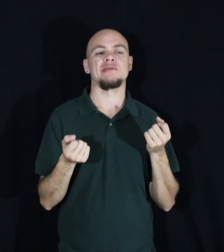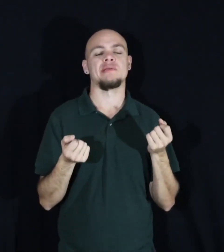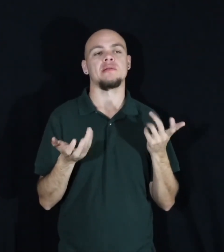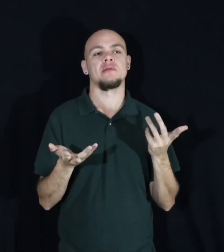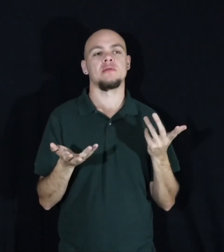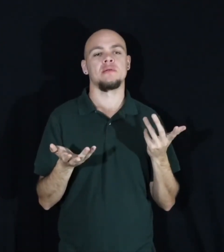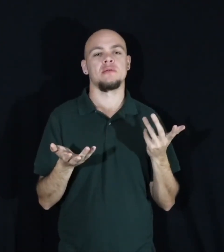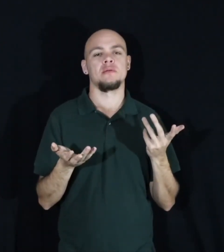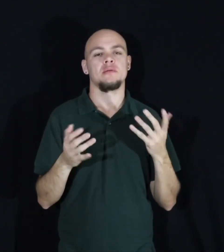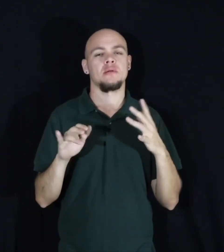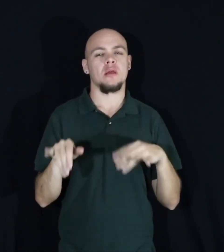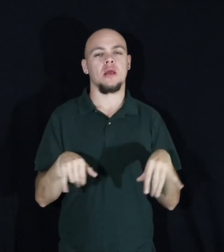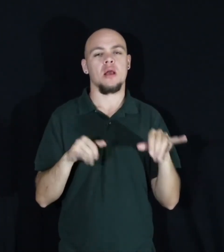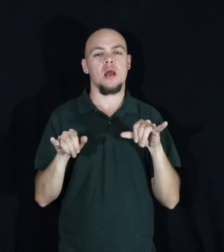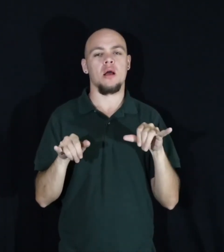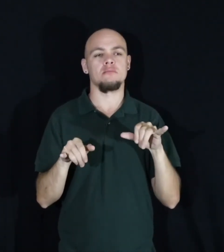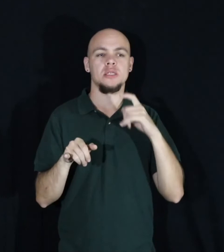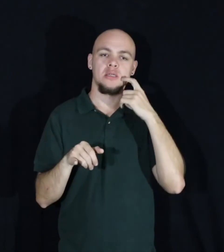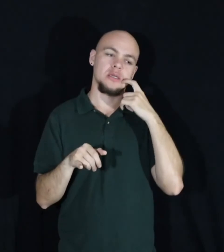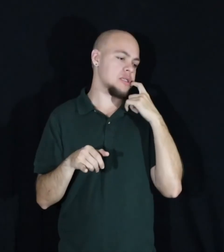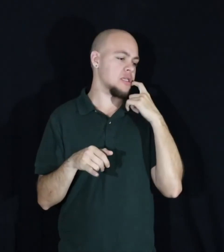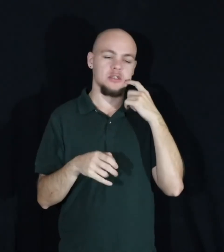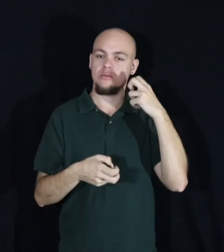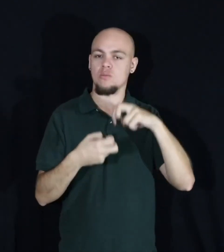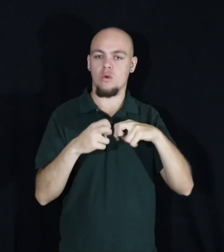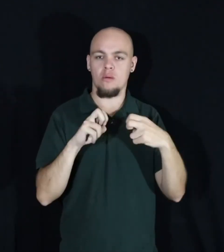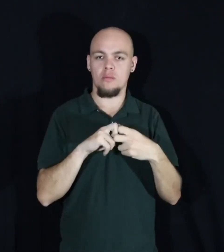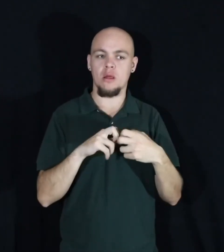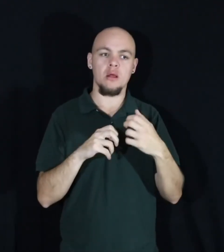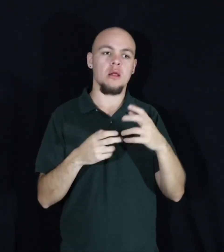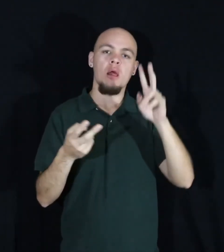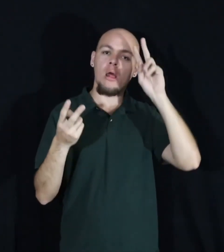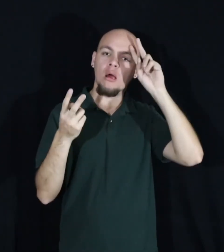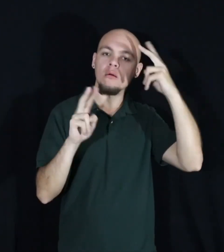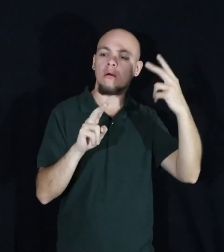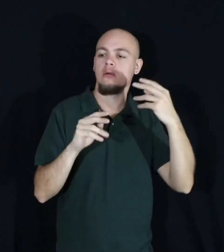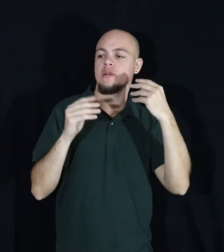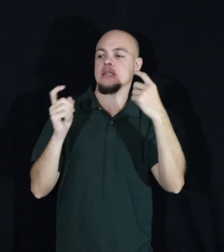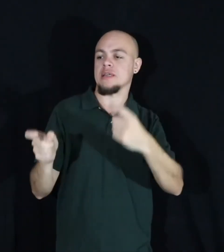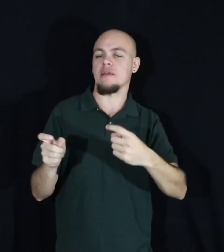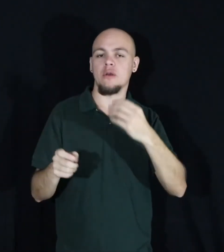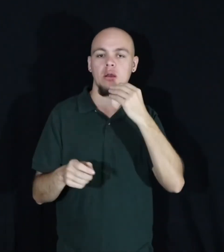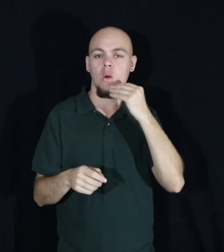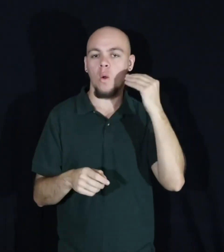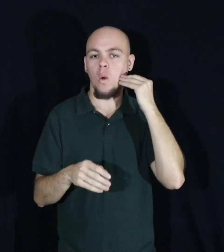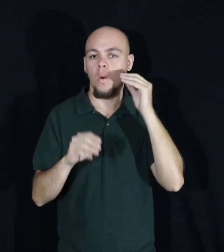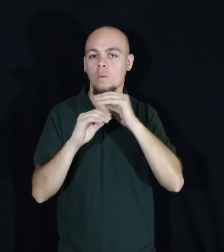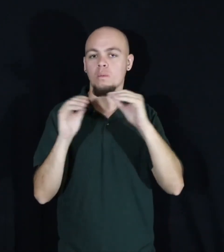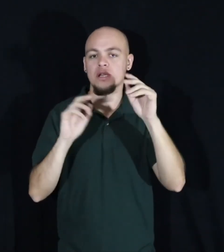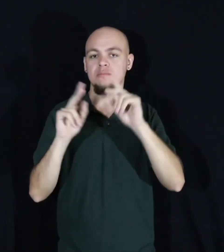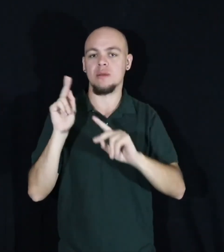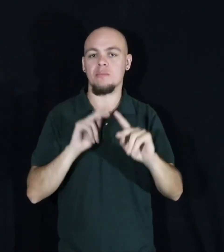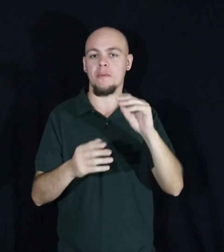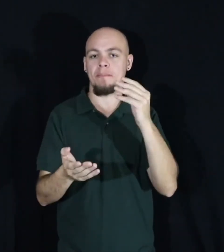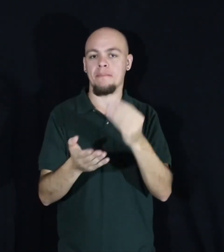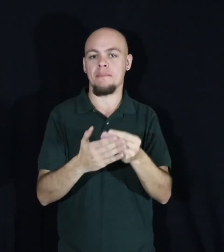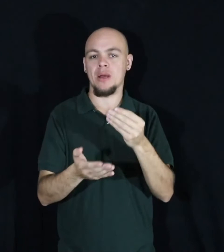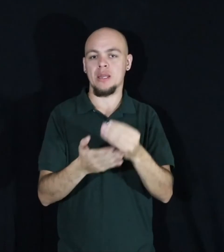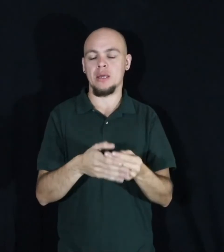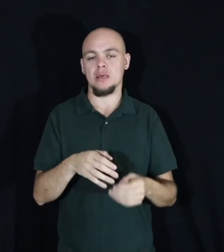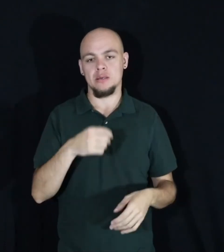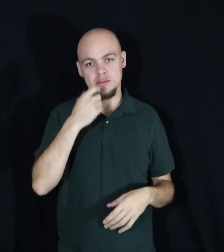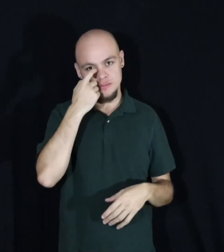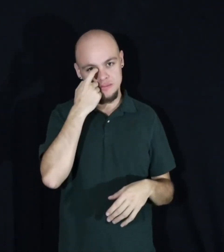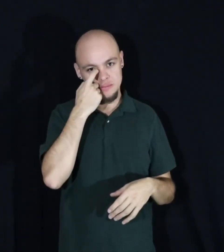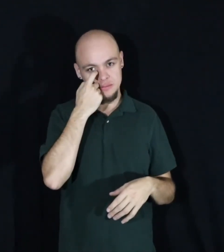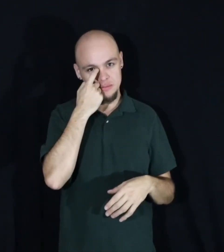the common pitfalls of addiction, the misconceptions of giving homeless people money. And before I could drag the conversation out